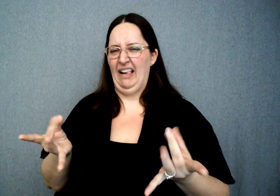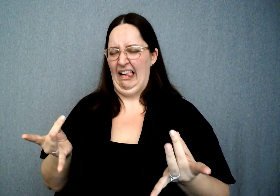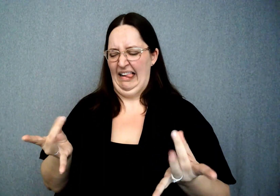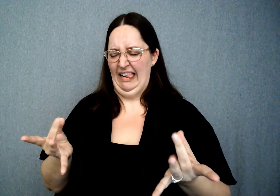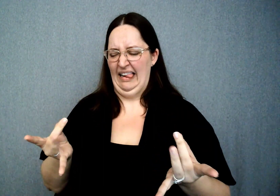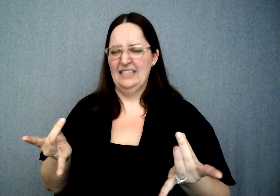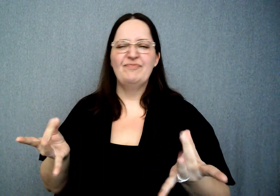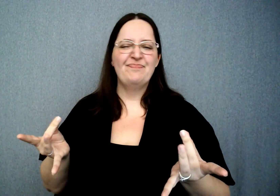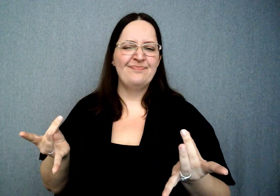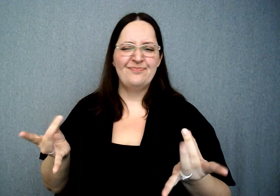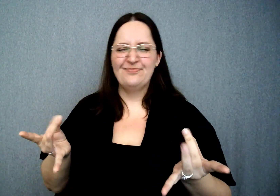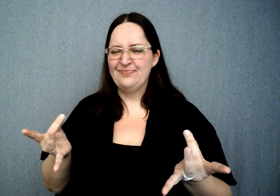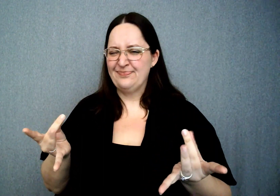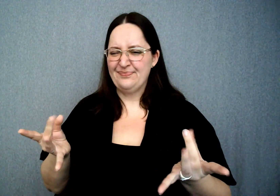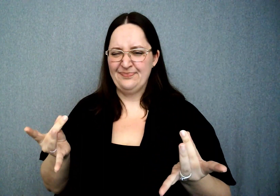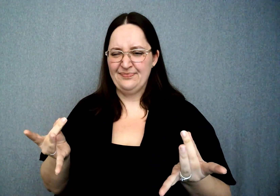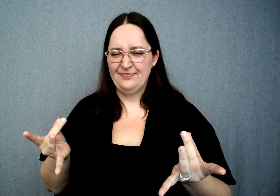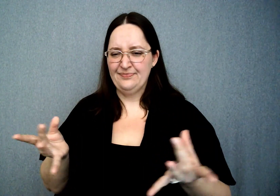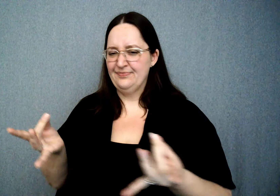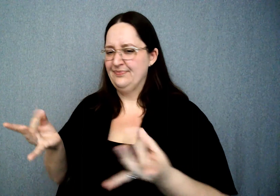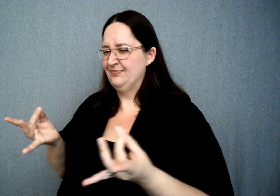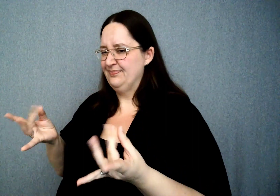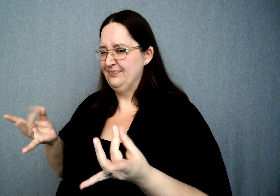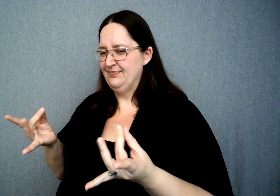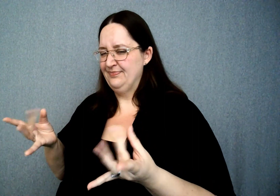and look grossed out. Ugh, sticky.